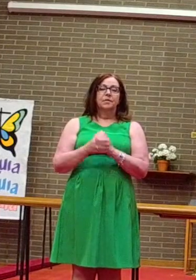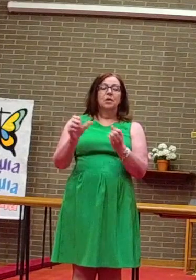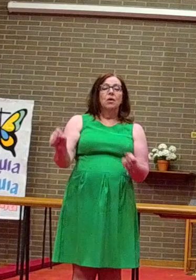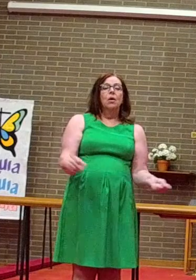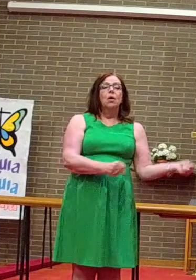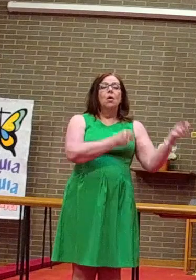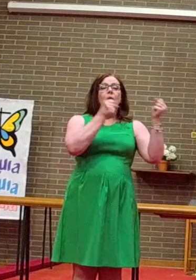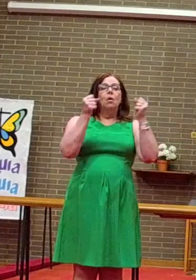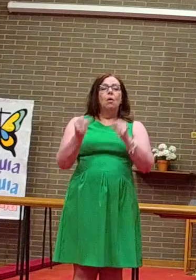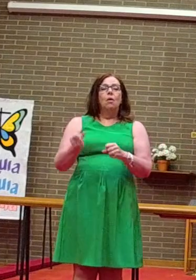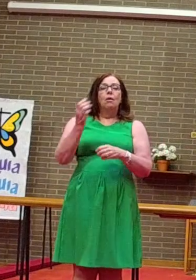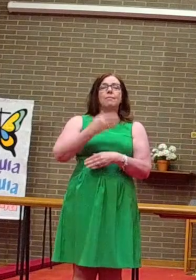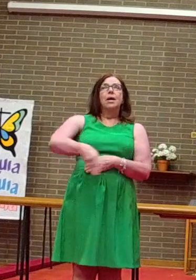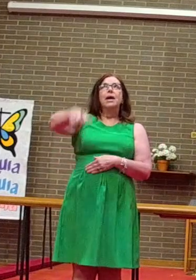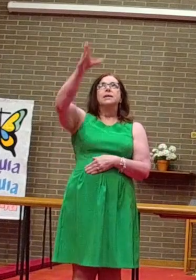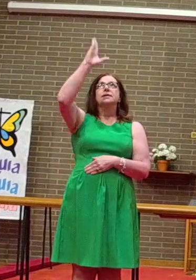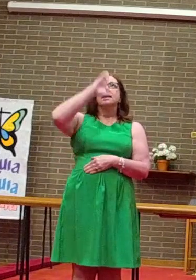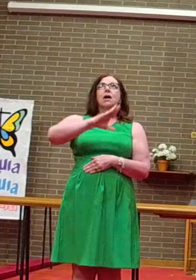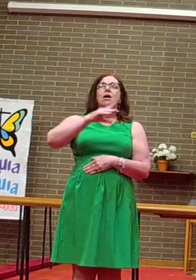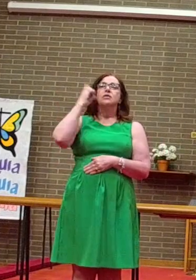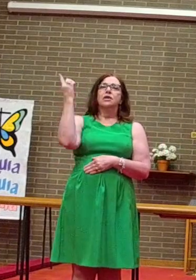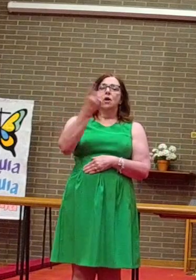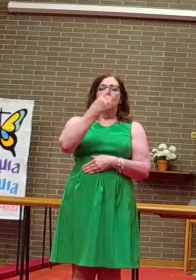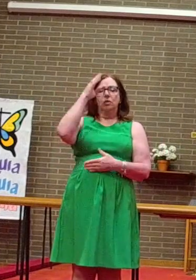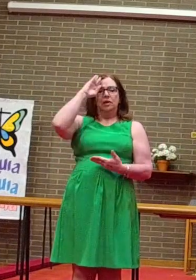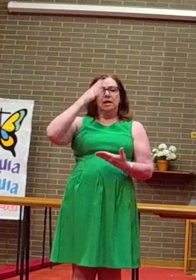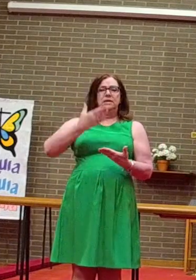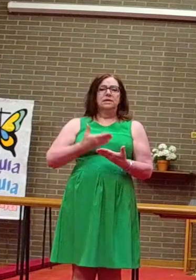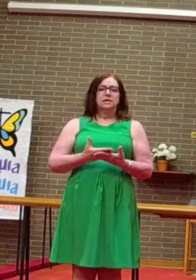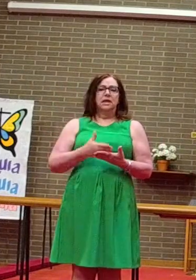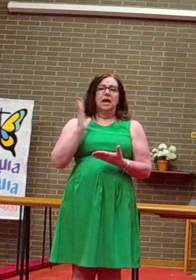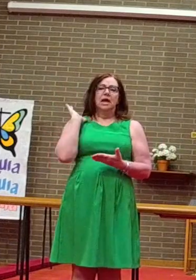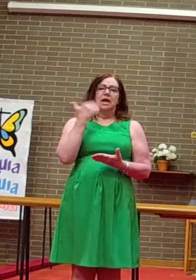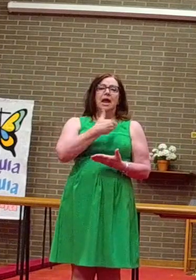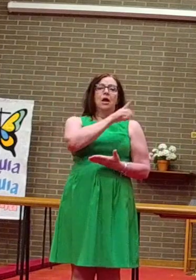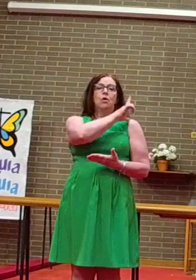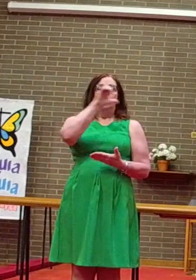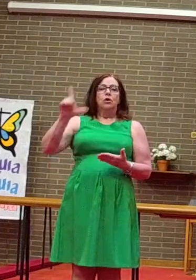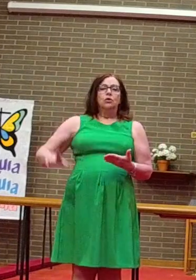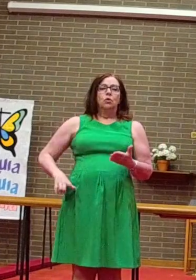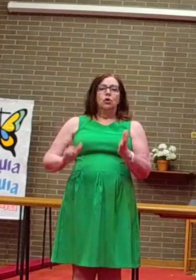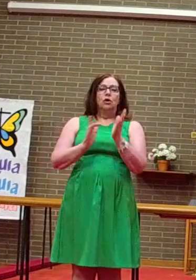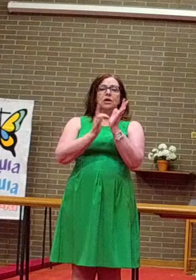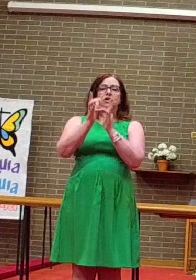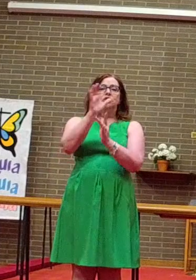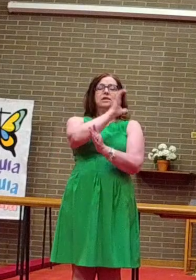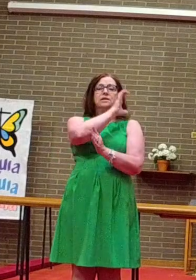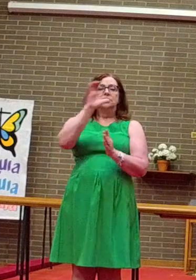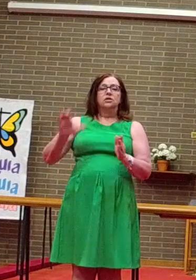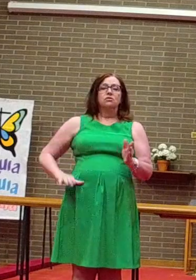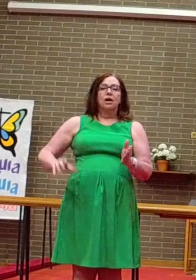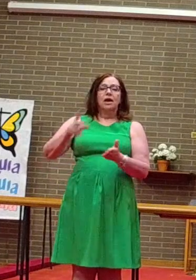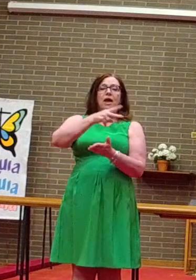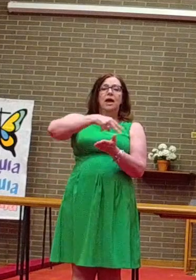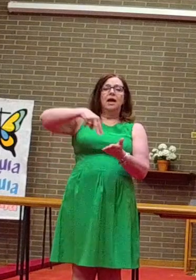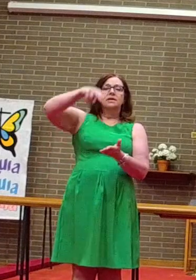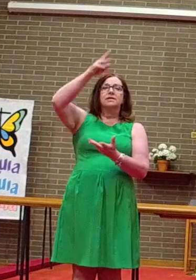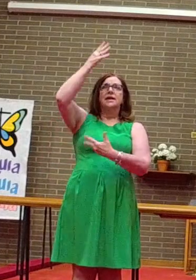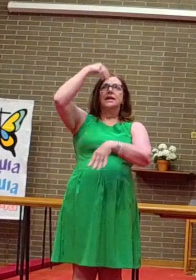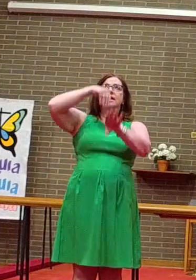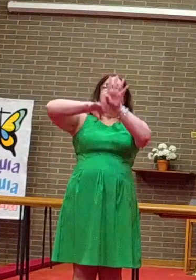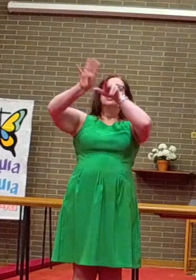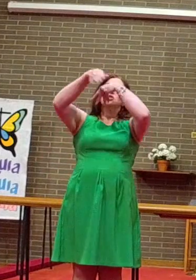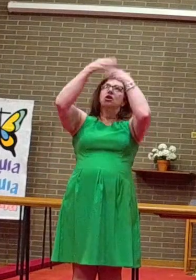Almighty God, as your only begotten Son, our Lord Jesus Christ, ascended into the